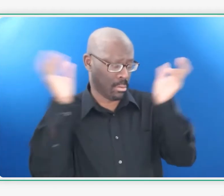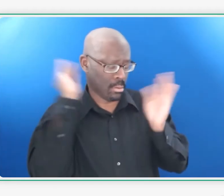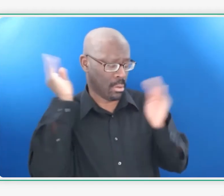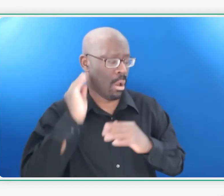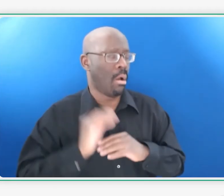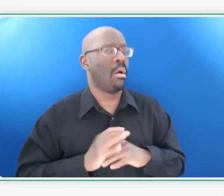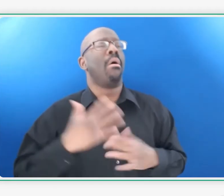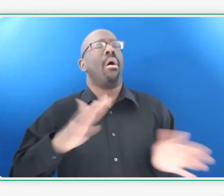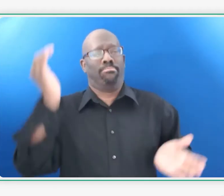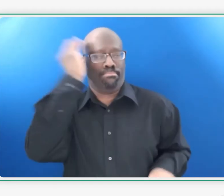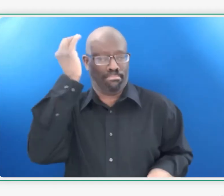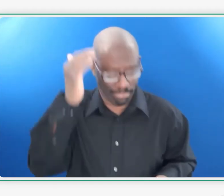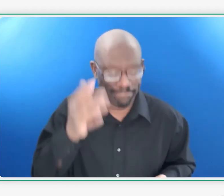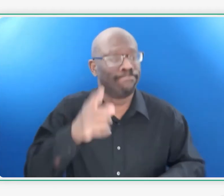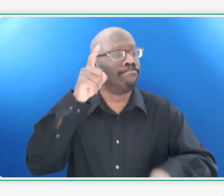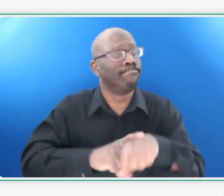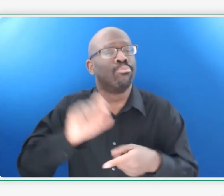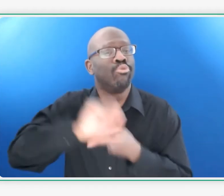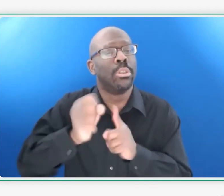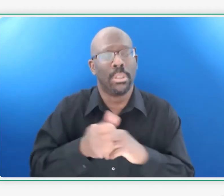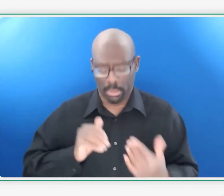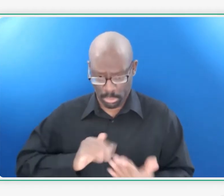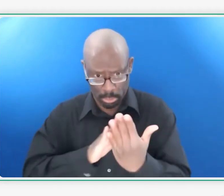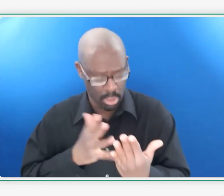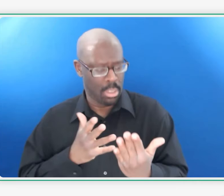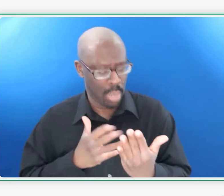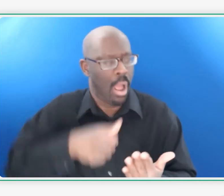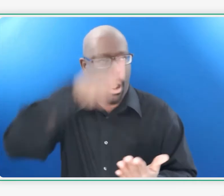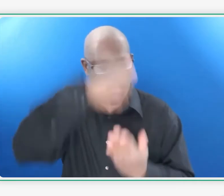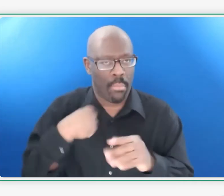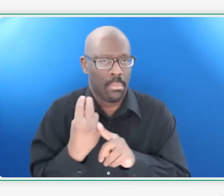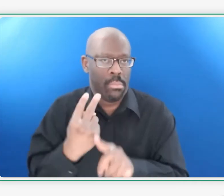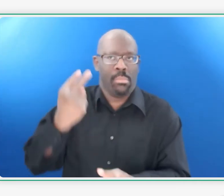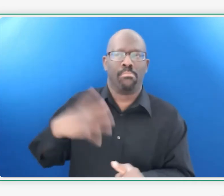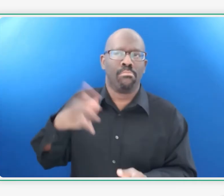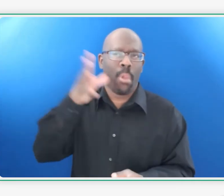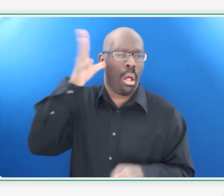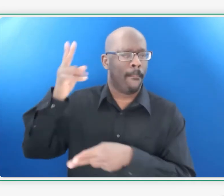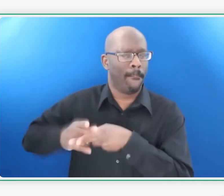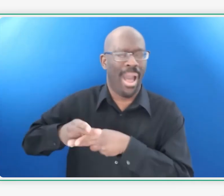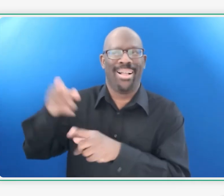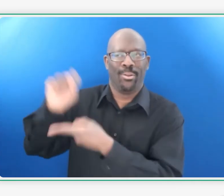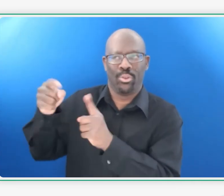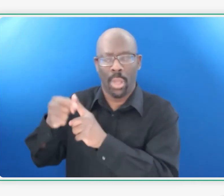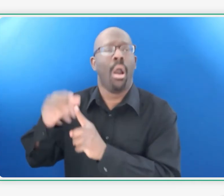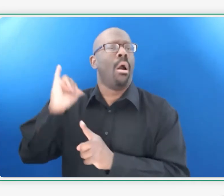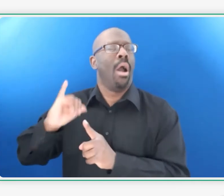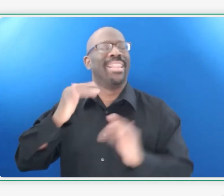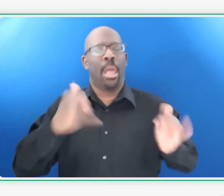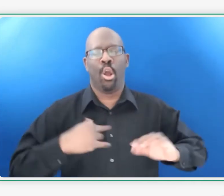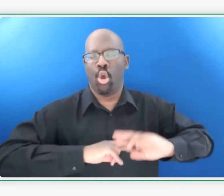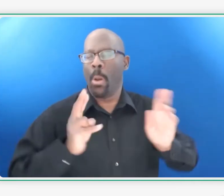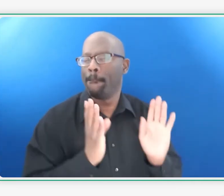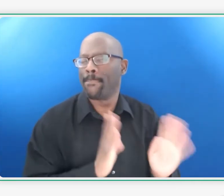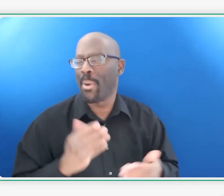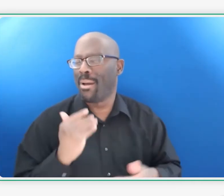And so later, as they grow up, they already have the knowledge to possess because they can look back and say,